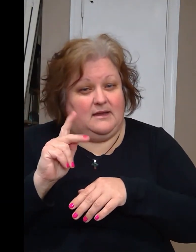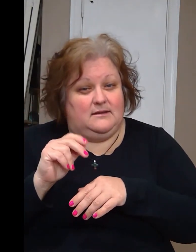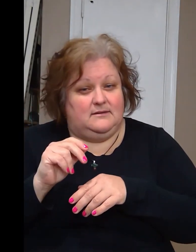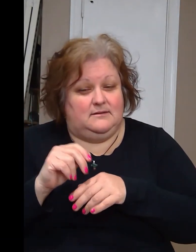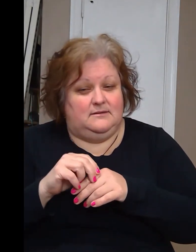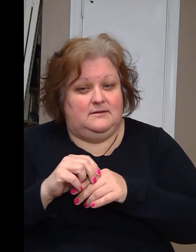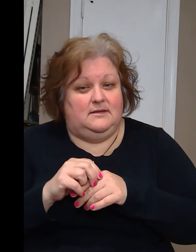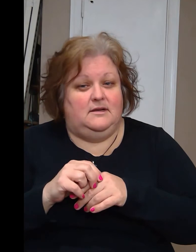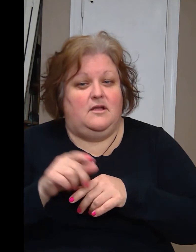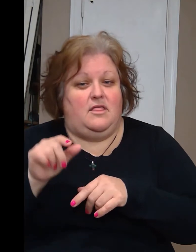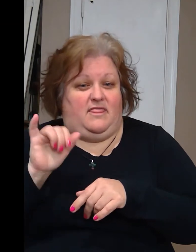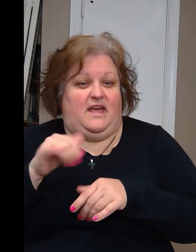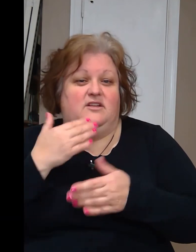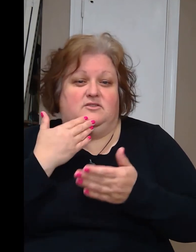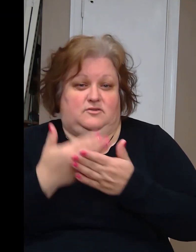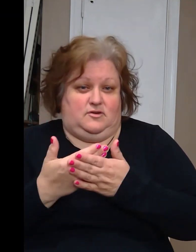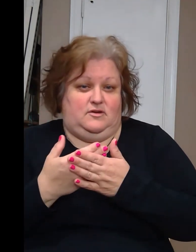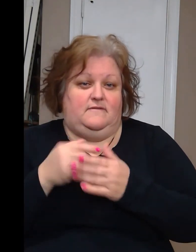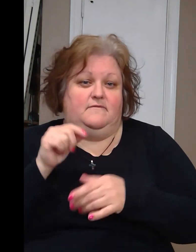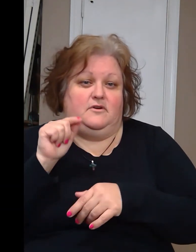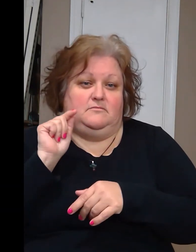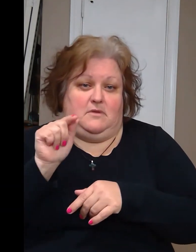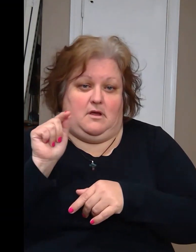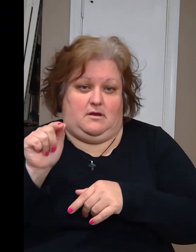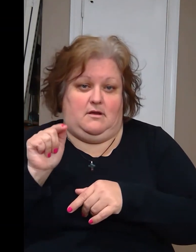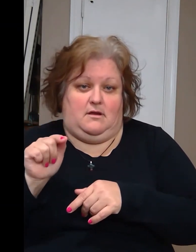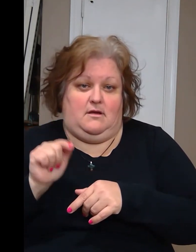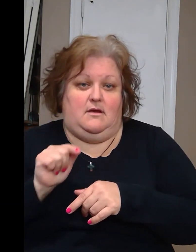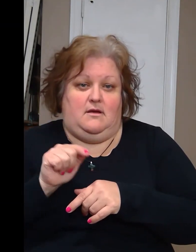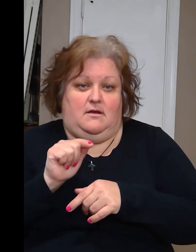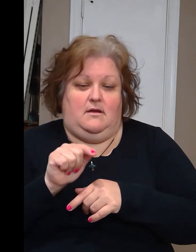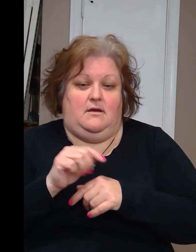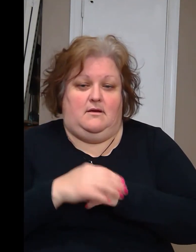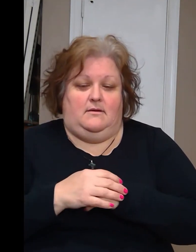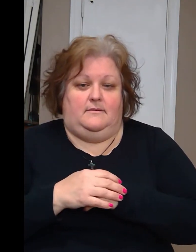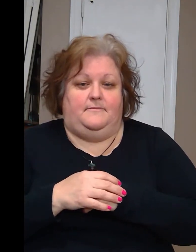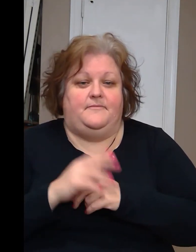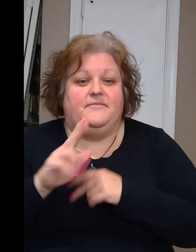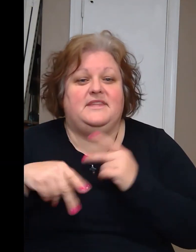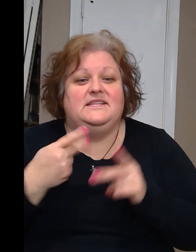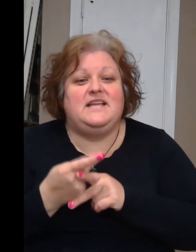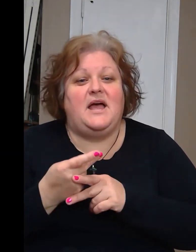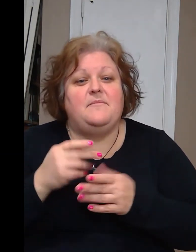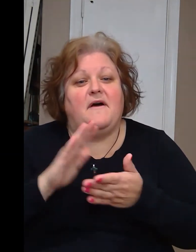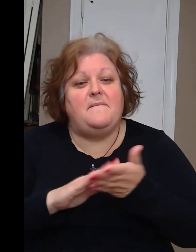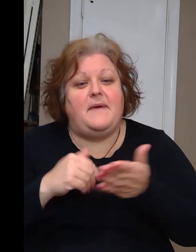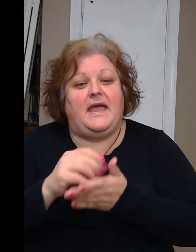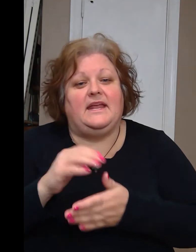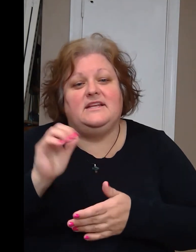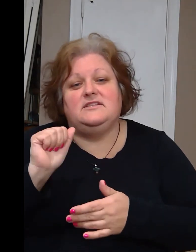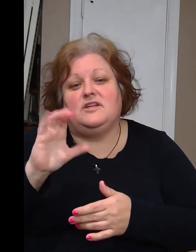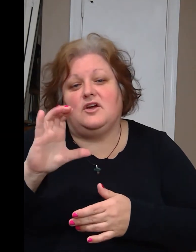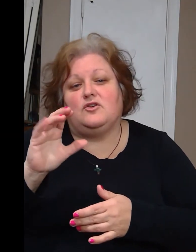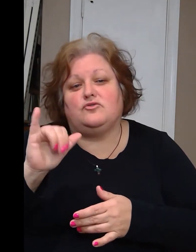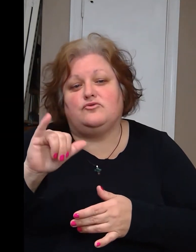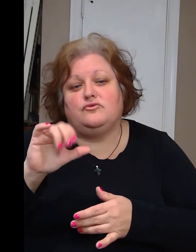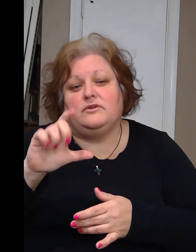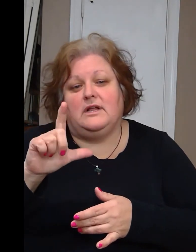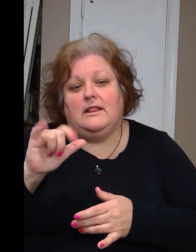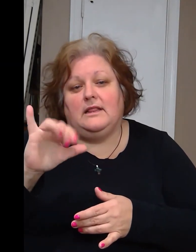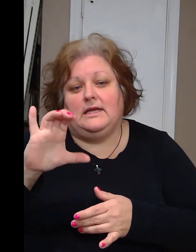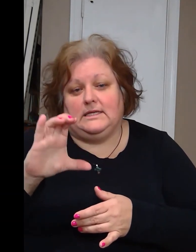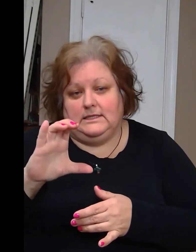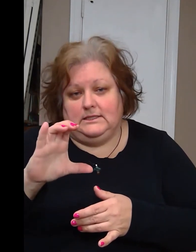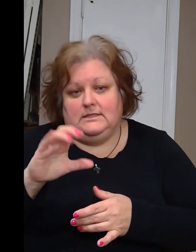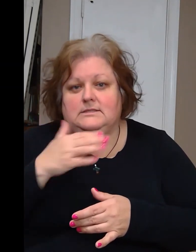use the back of your brush. It's really good for making dots as well. The type of paint I'm using is acrylic paint. It's